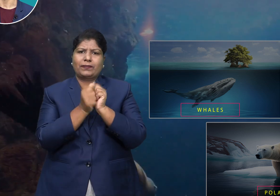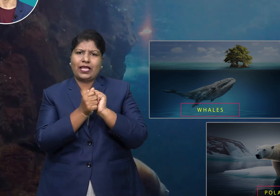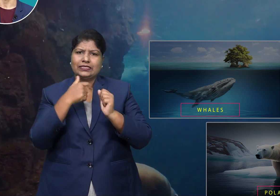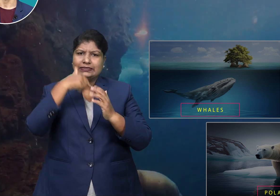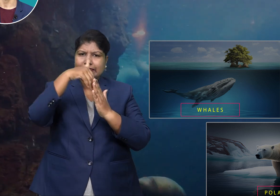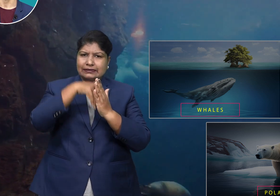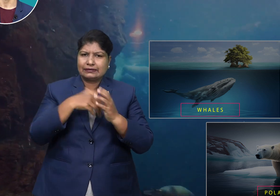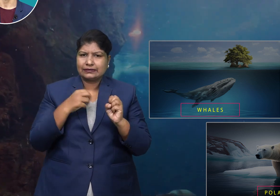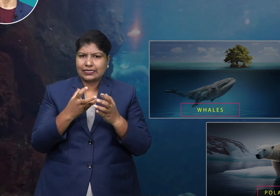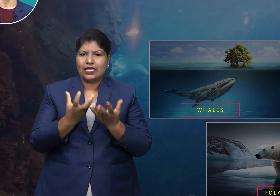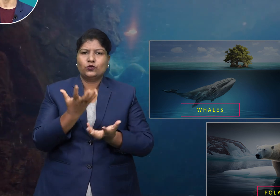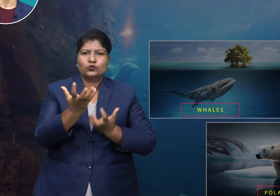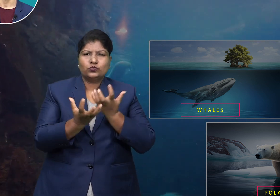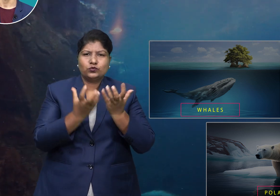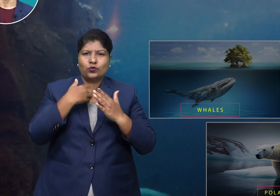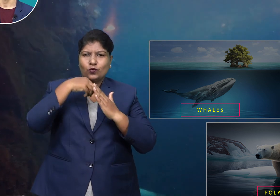energy.